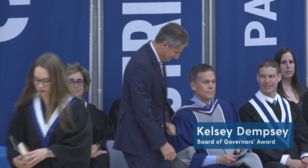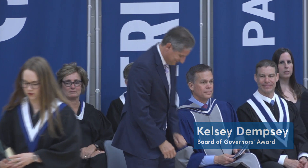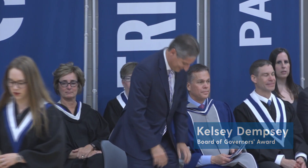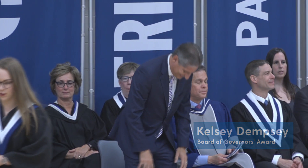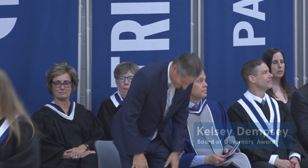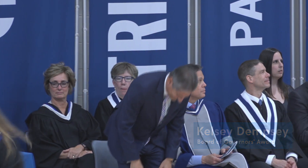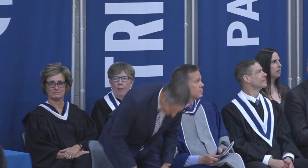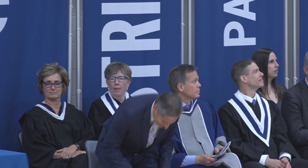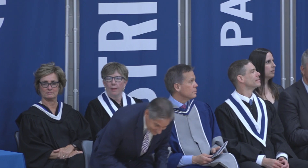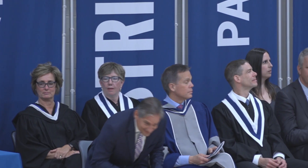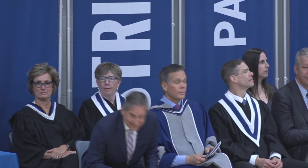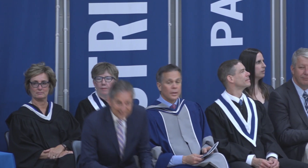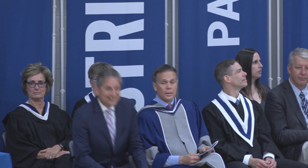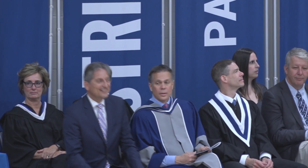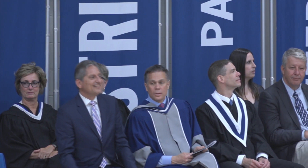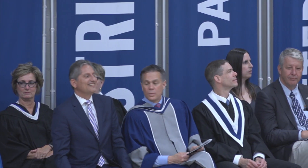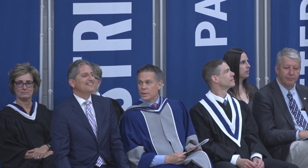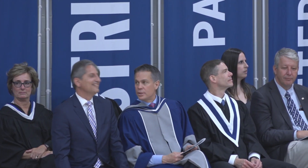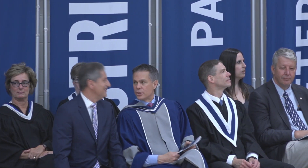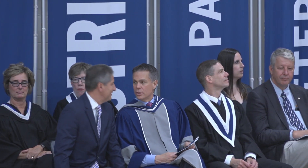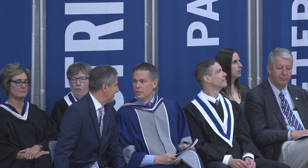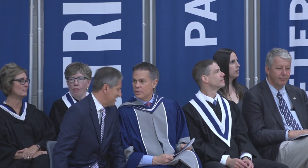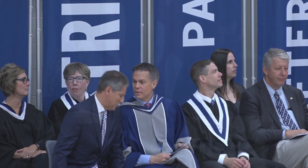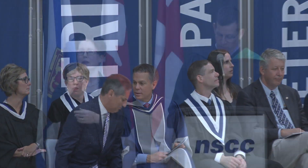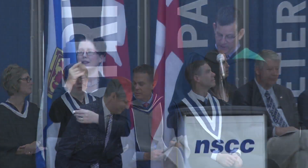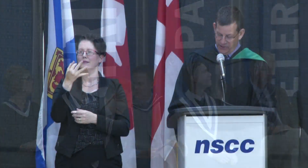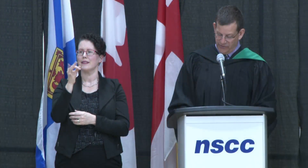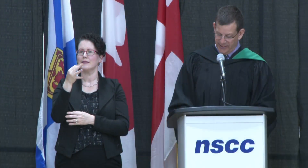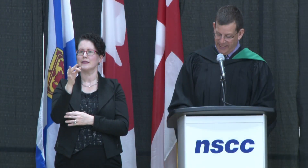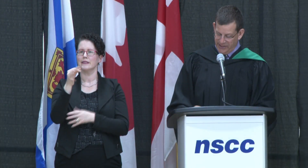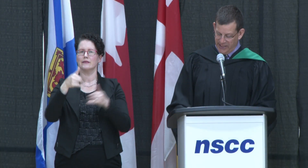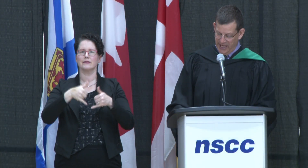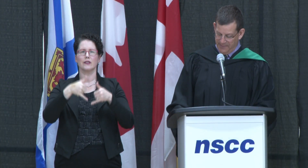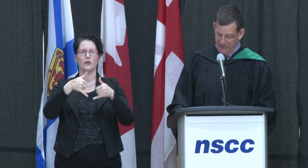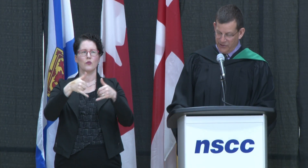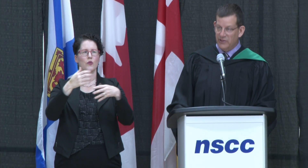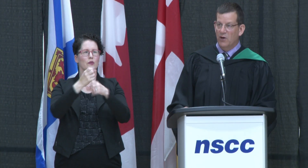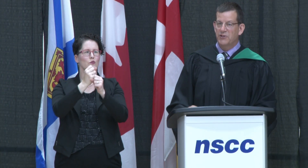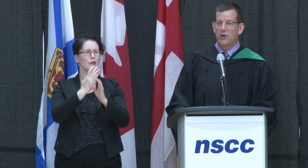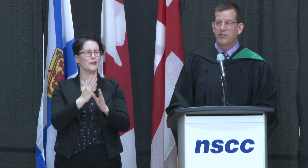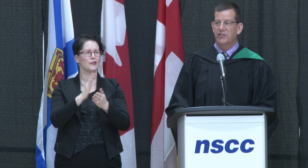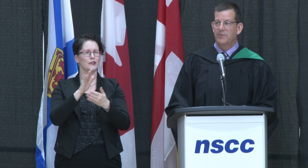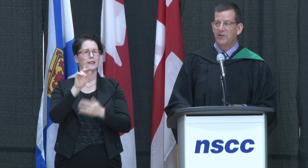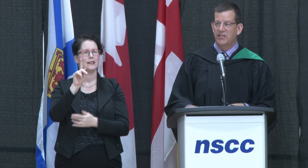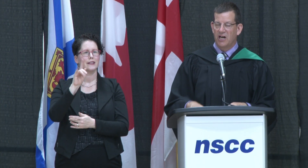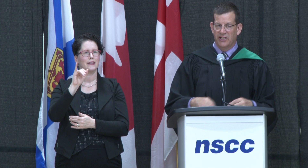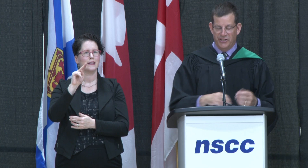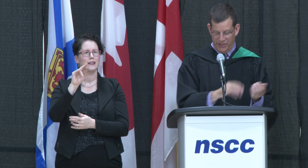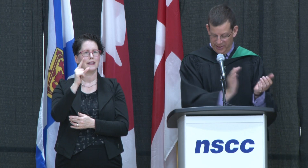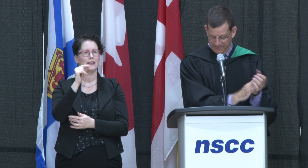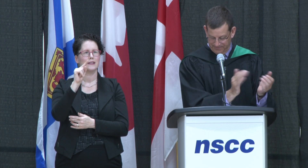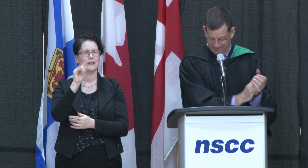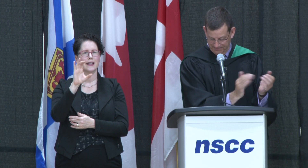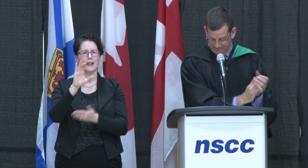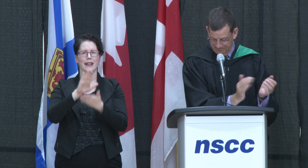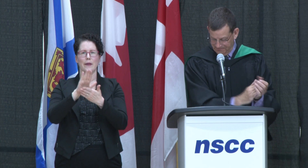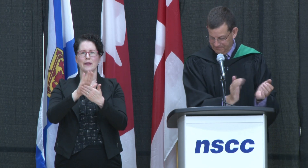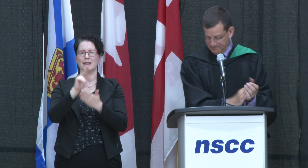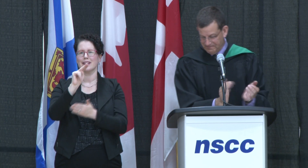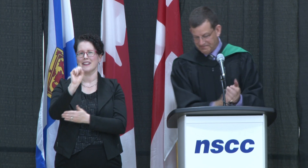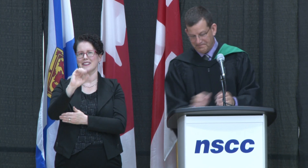Mr. President and invited guests, I present to you the 2019 award winners for the Kingstec Campus, Nova Scotia Community College.